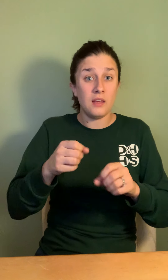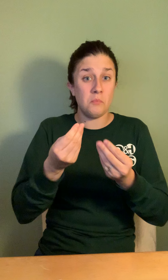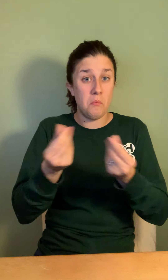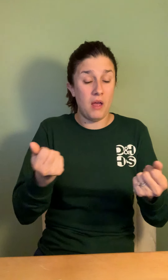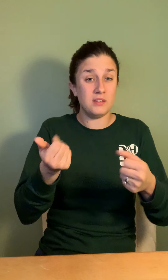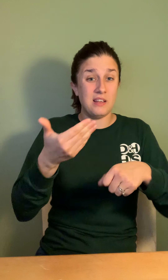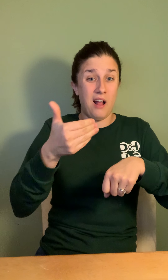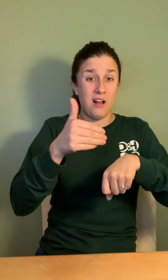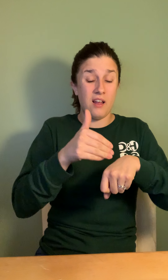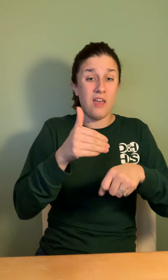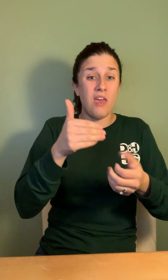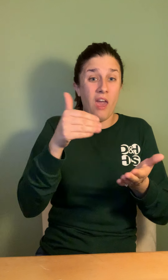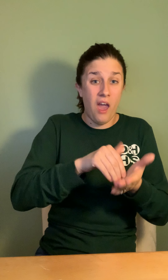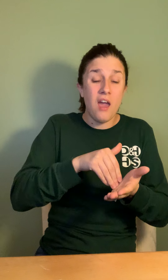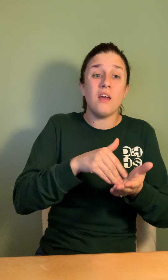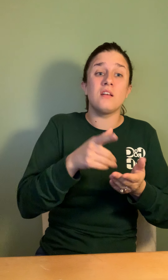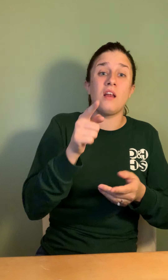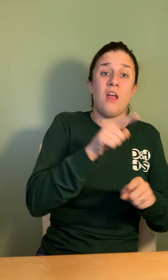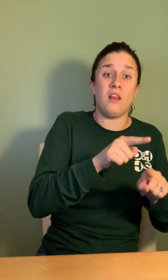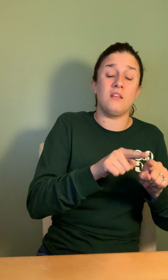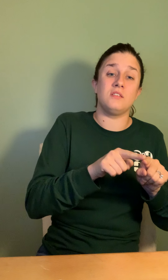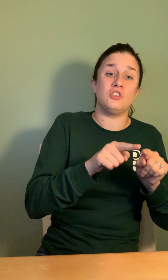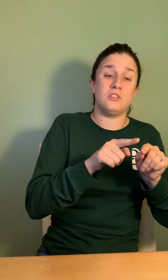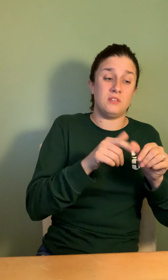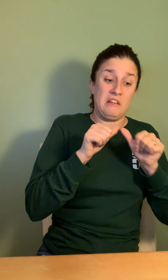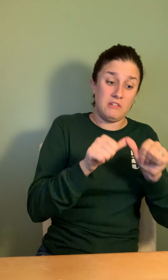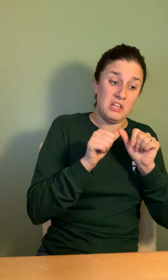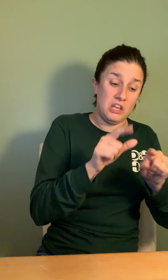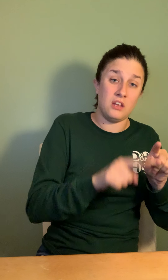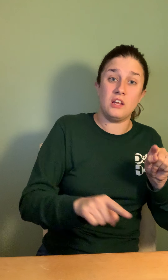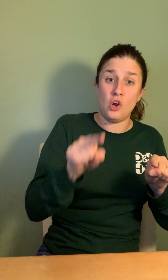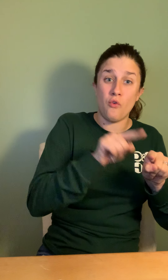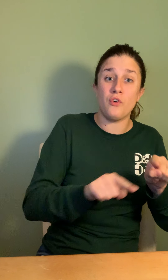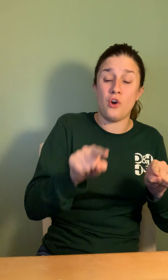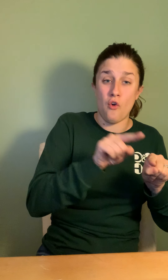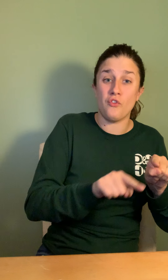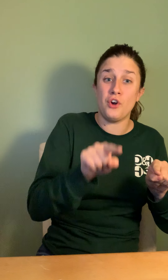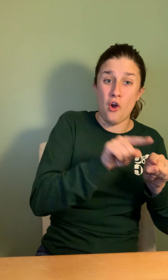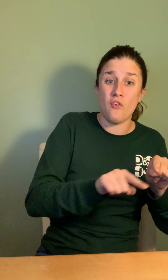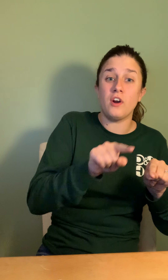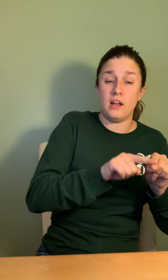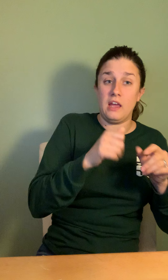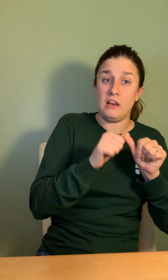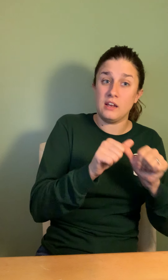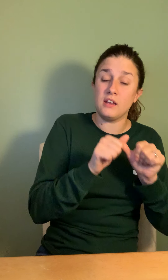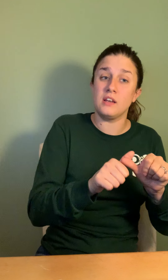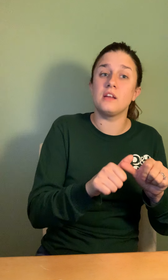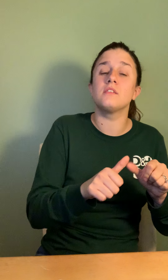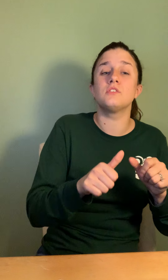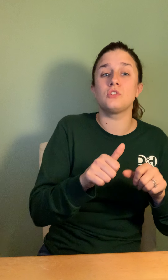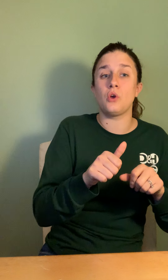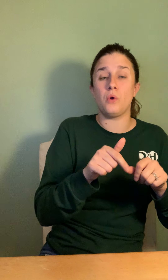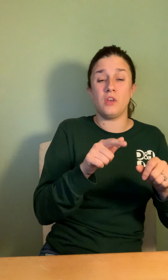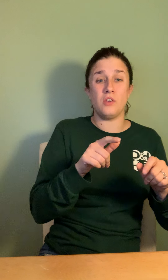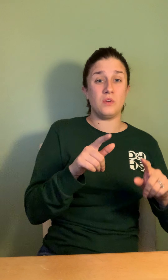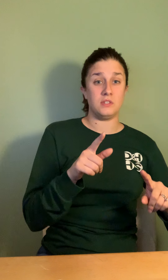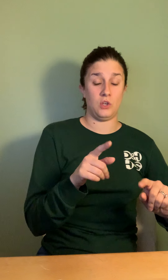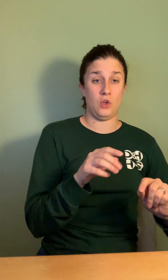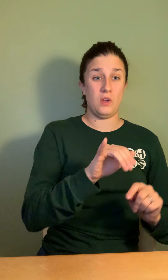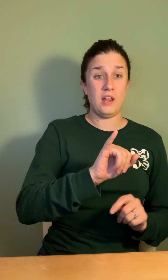that process can happen over and over and over again. So I can have an igneous rock that becomes igneous again,